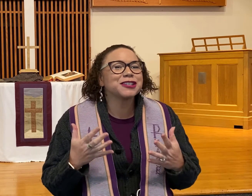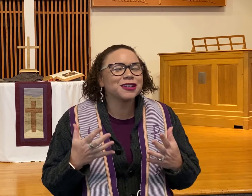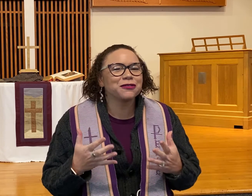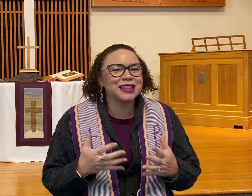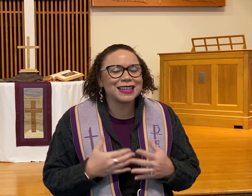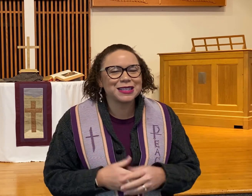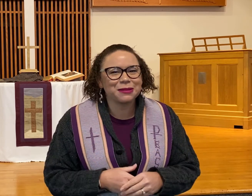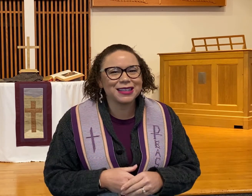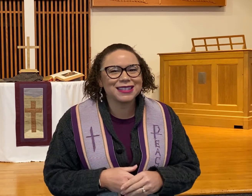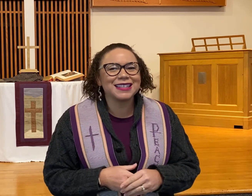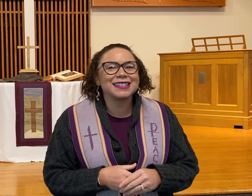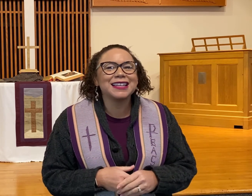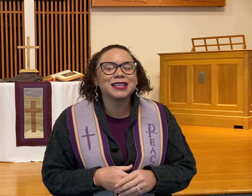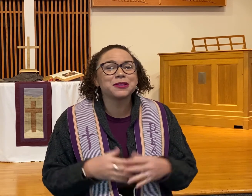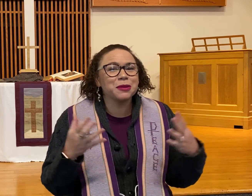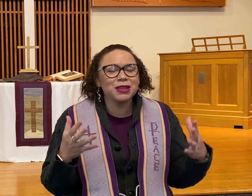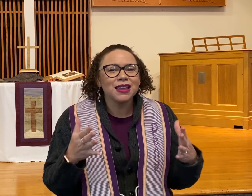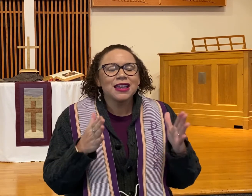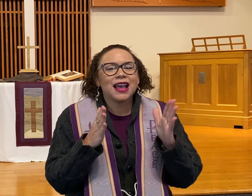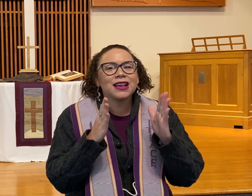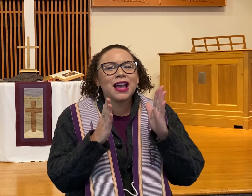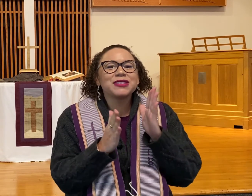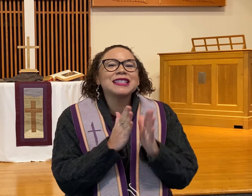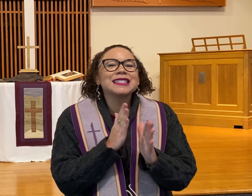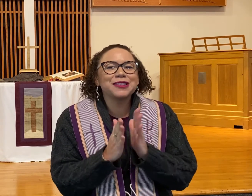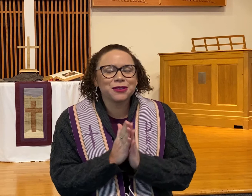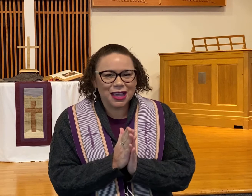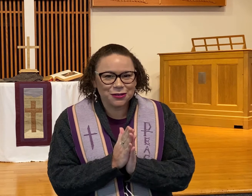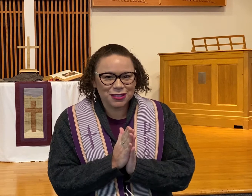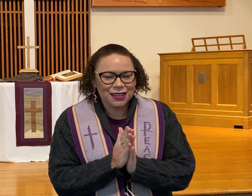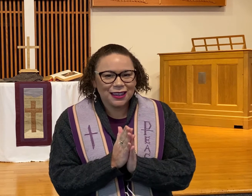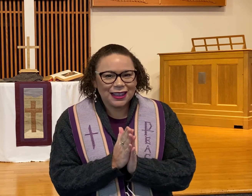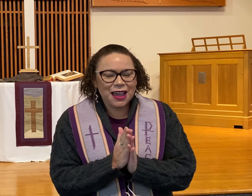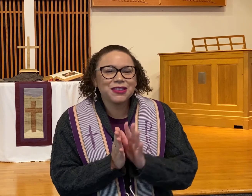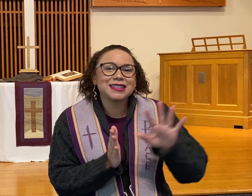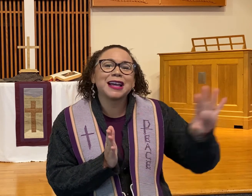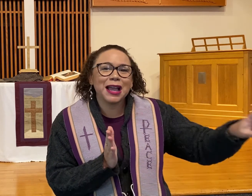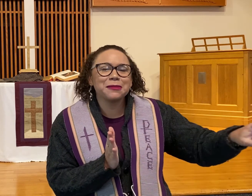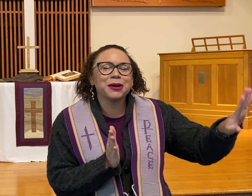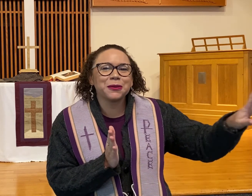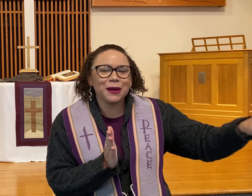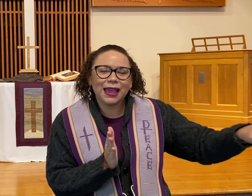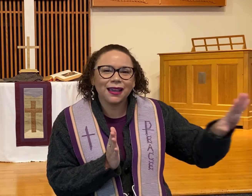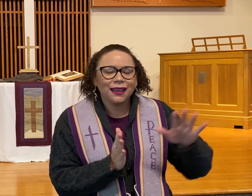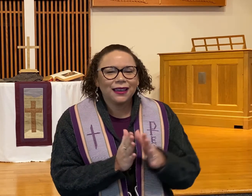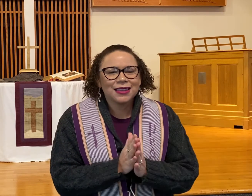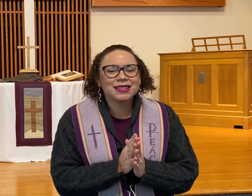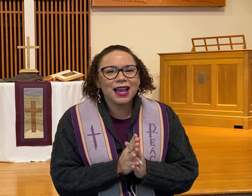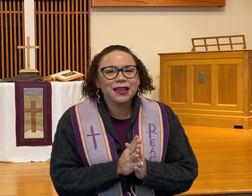of what takes place in the tent as women have synced in their cycles and have this time away. This time to